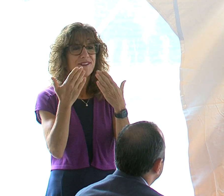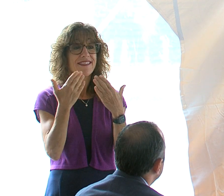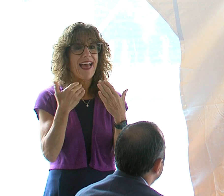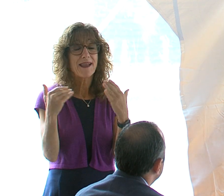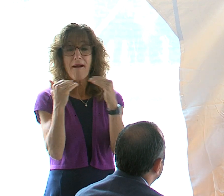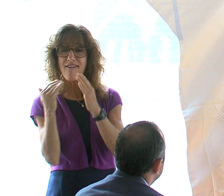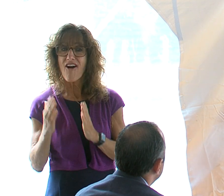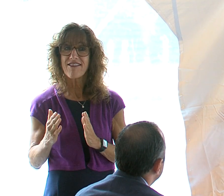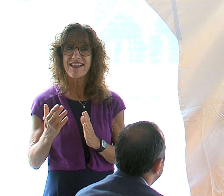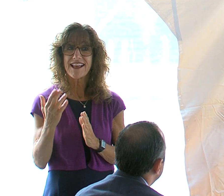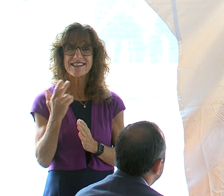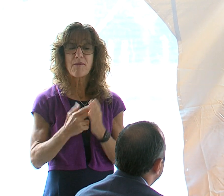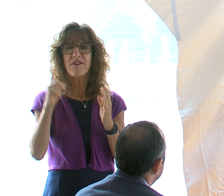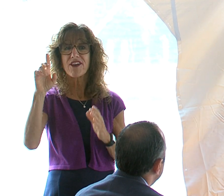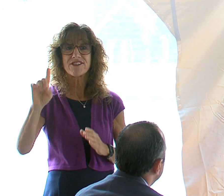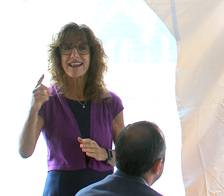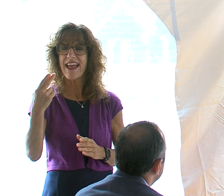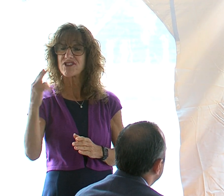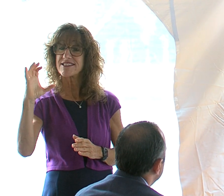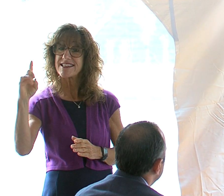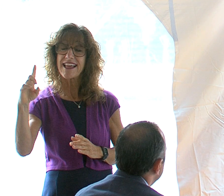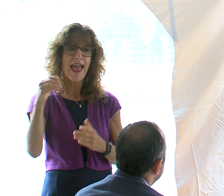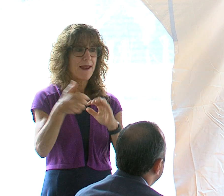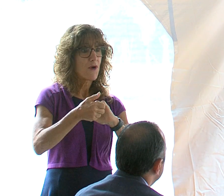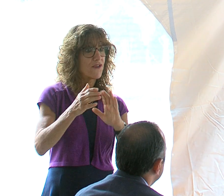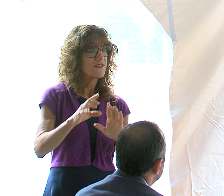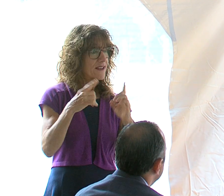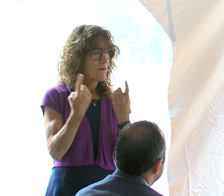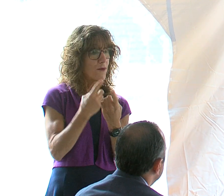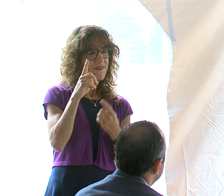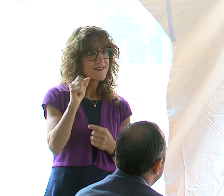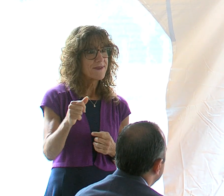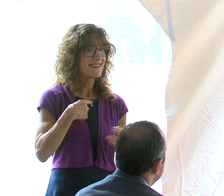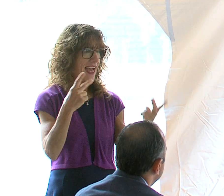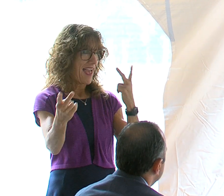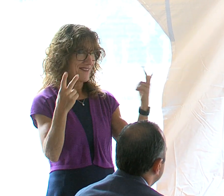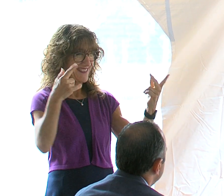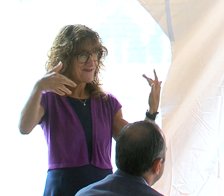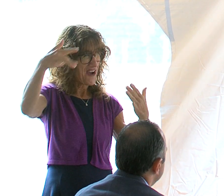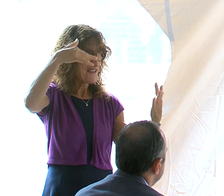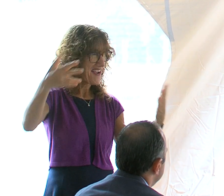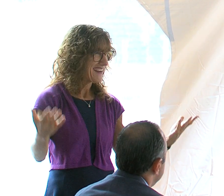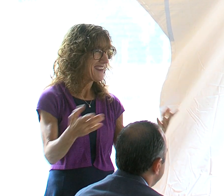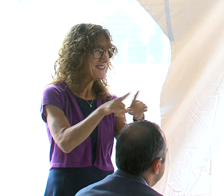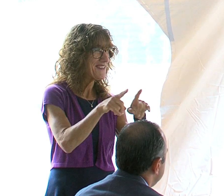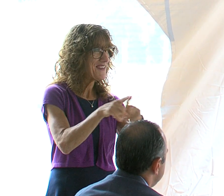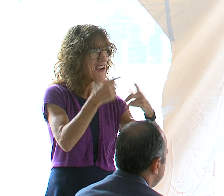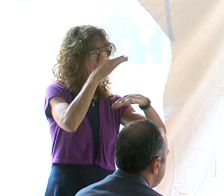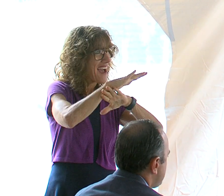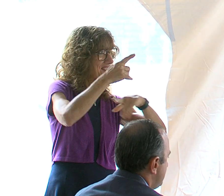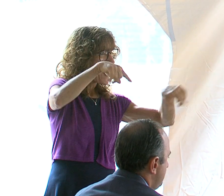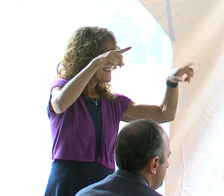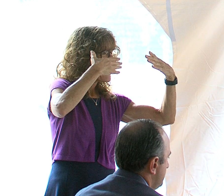my colleagues, both at DHCD as well as our partners at the Department of Disabilities I've seen walking around here somewhere. Good afternoon,